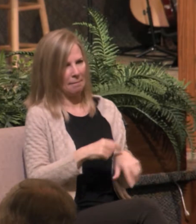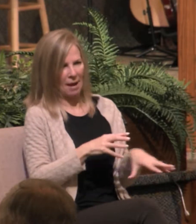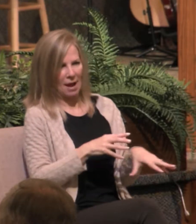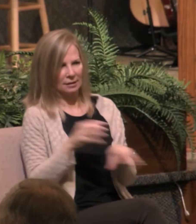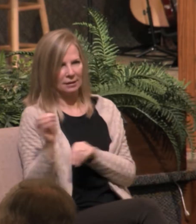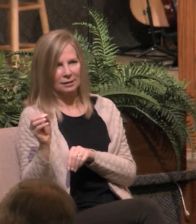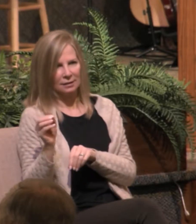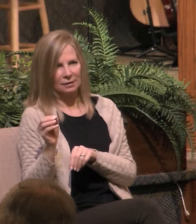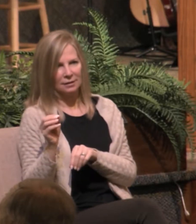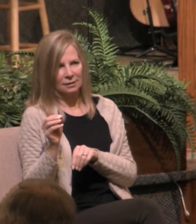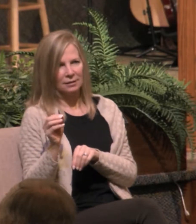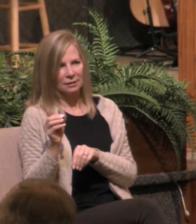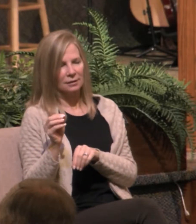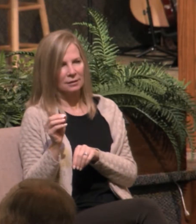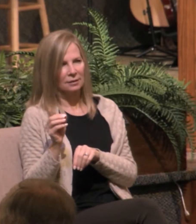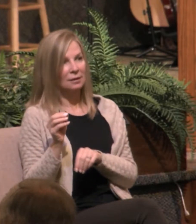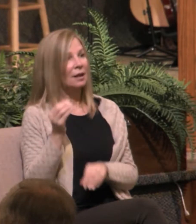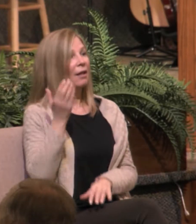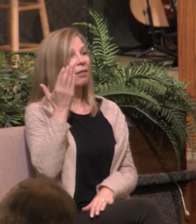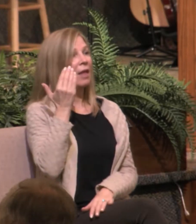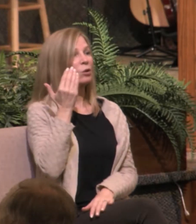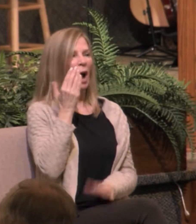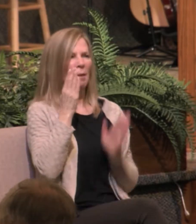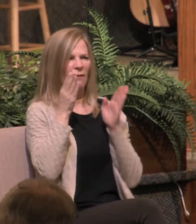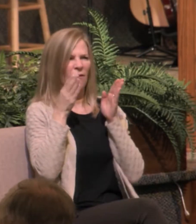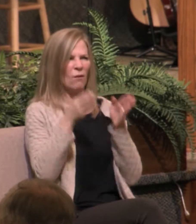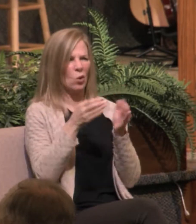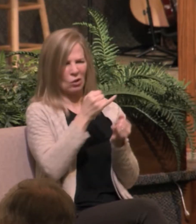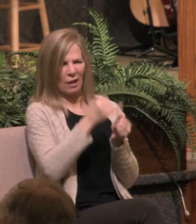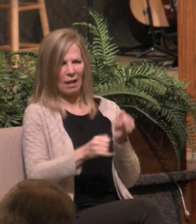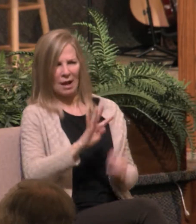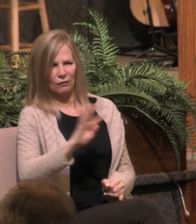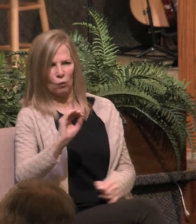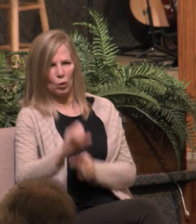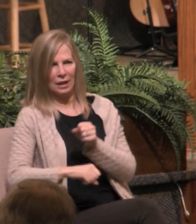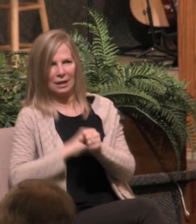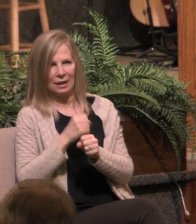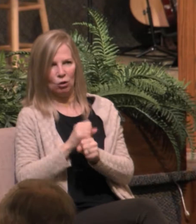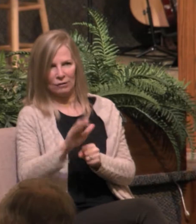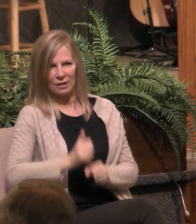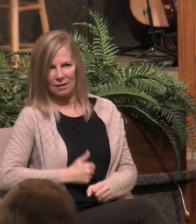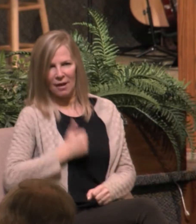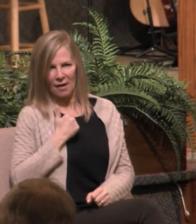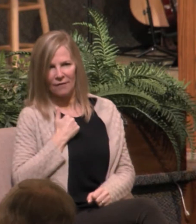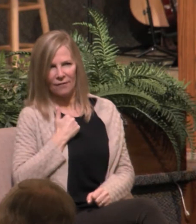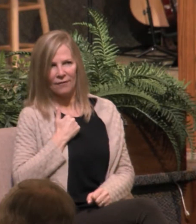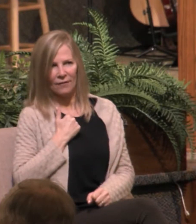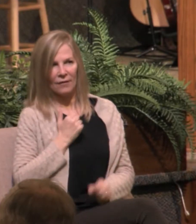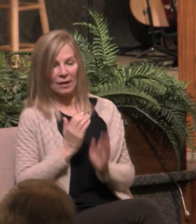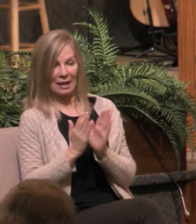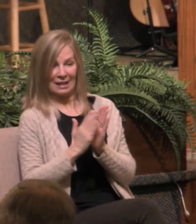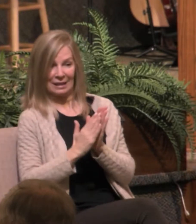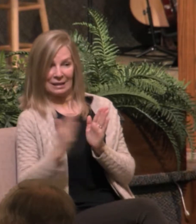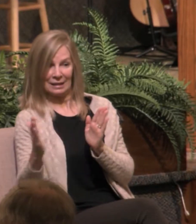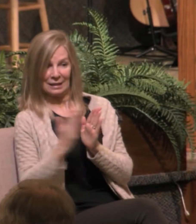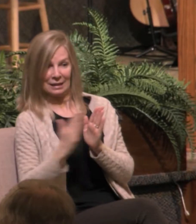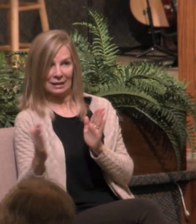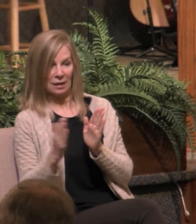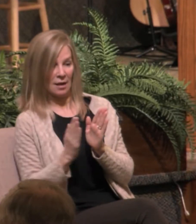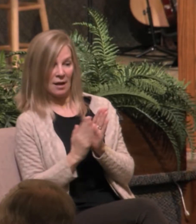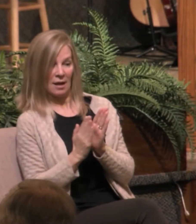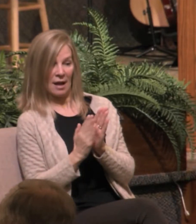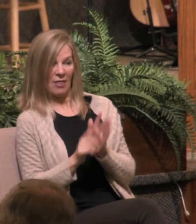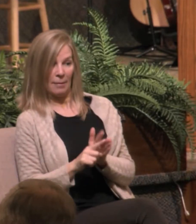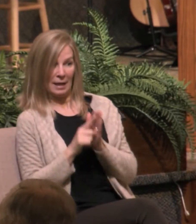Exodus. That's why I'm going to be focusing on the last 40 years of Moses' life, really the beginning of those last 40 years, because I think what